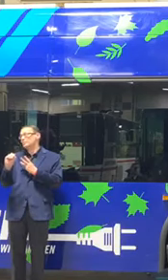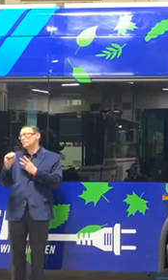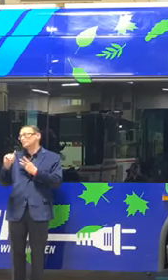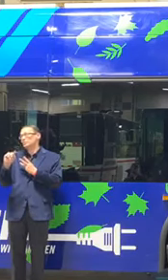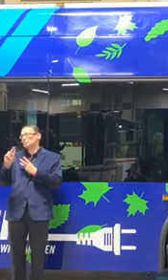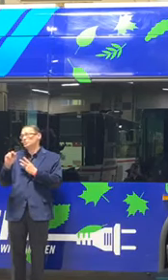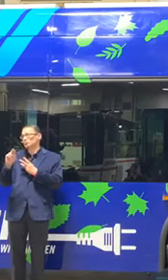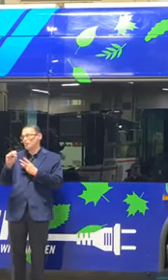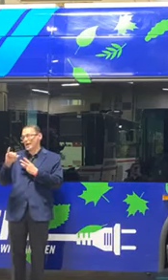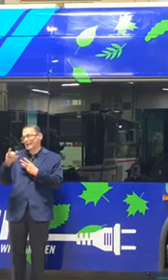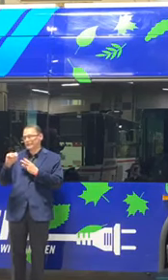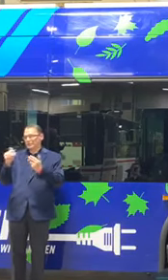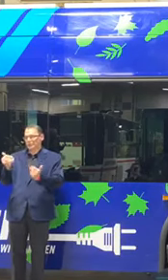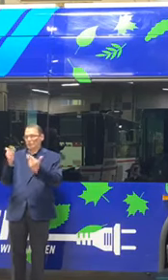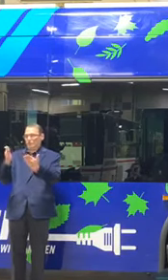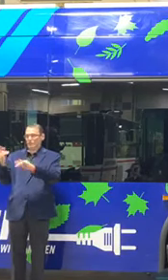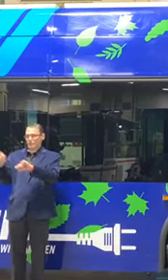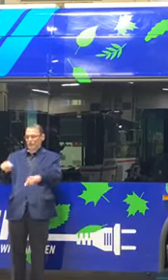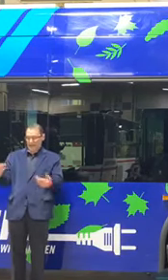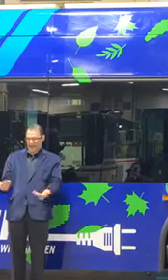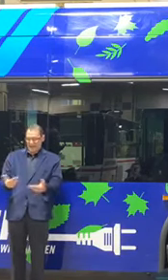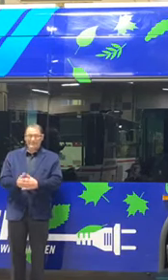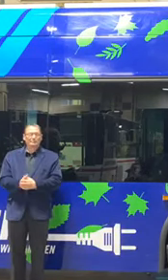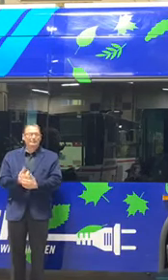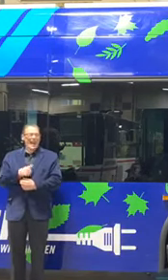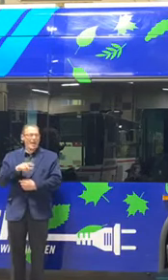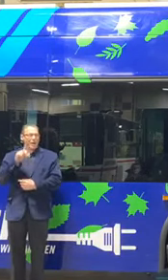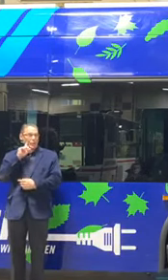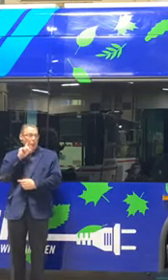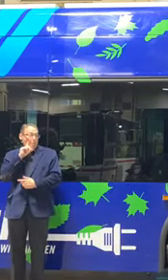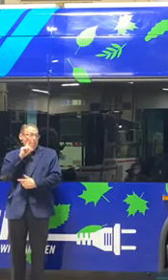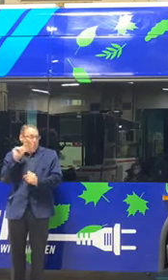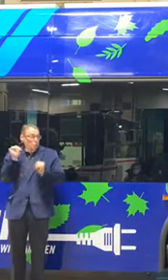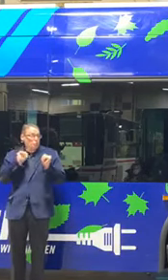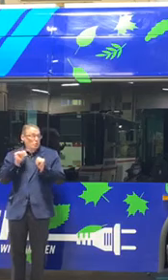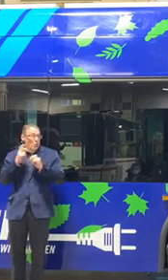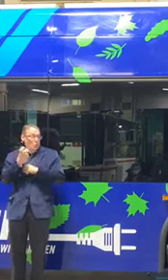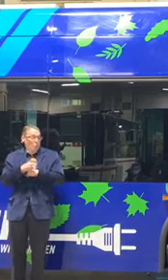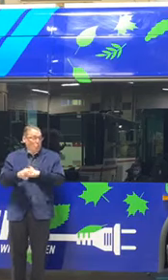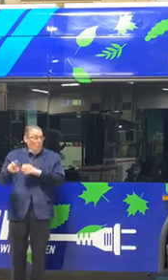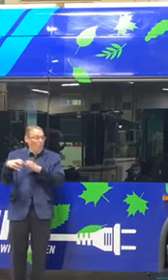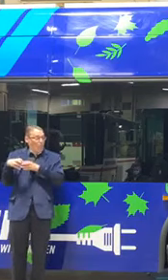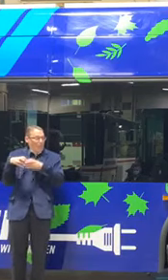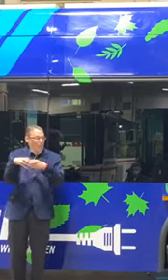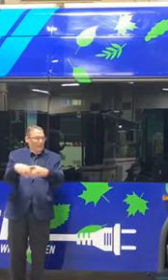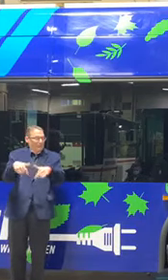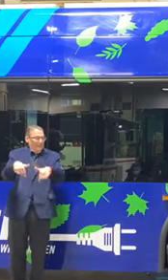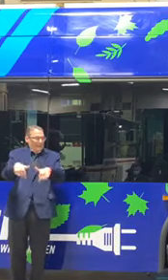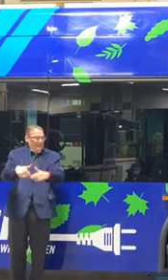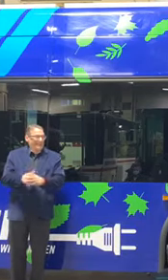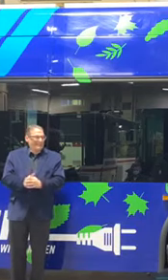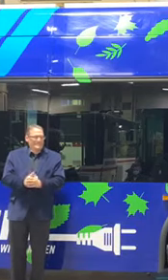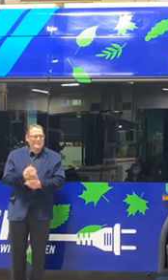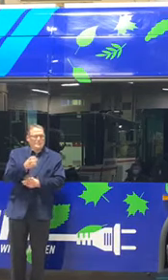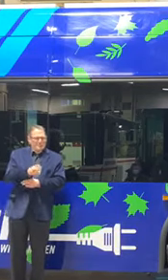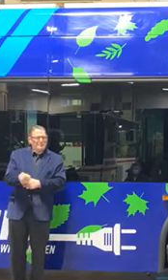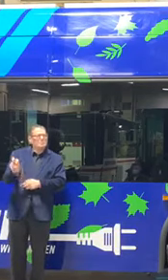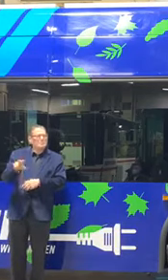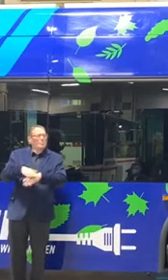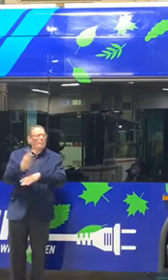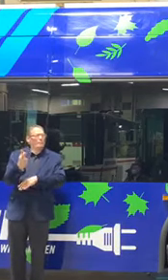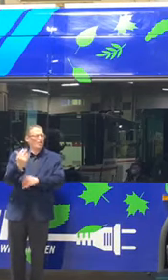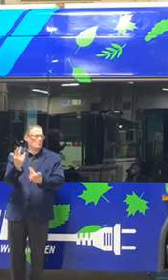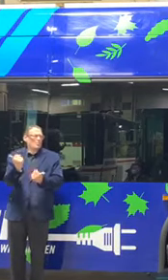here. So we thought we'd take the show on the road today. Little field trip on a